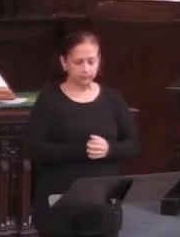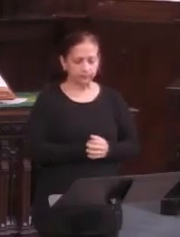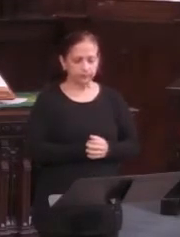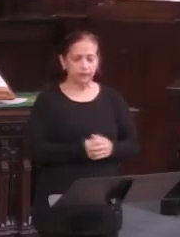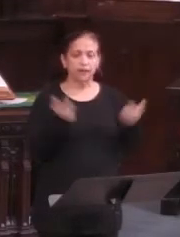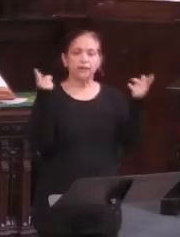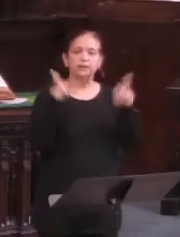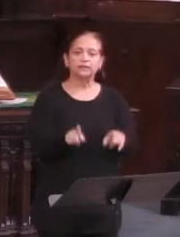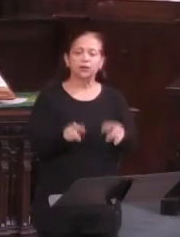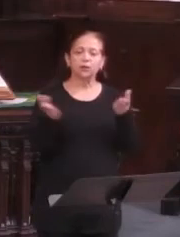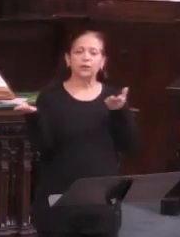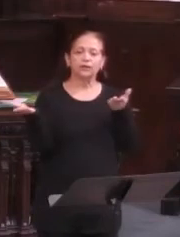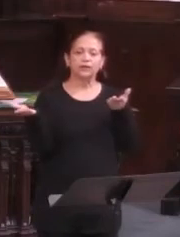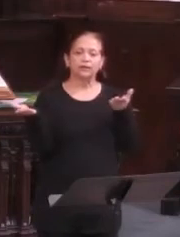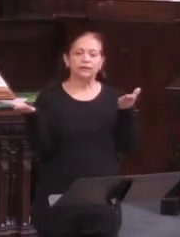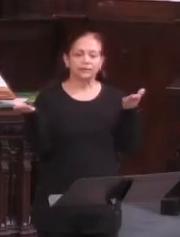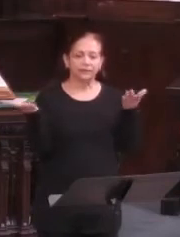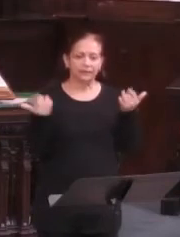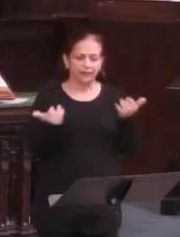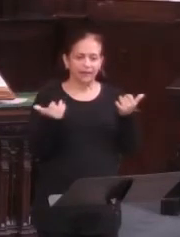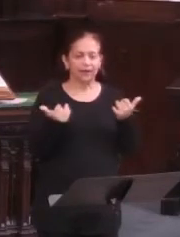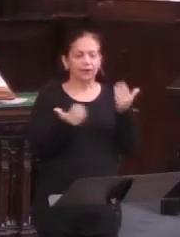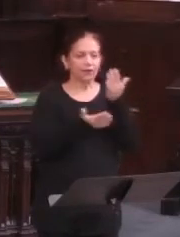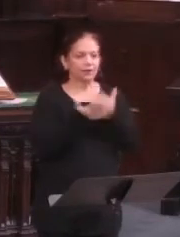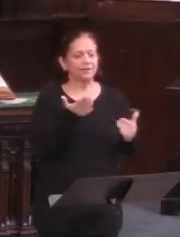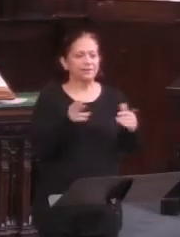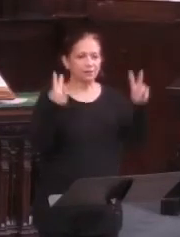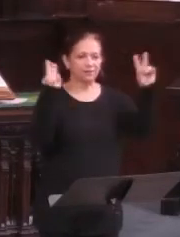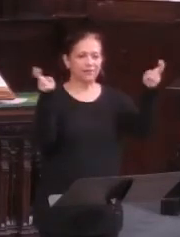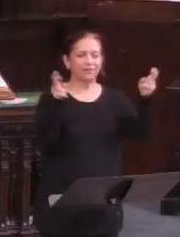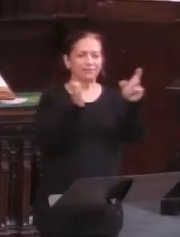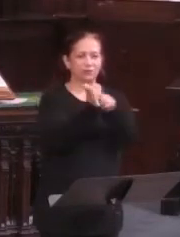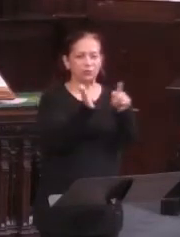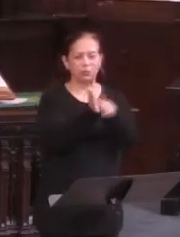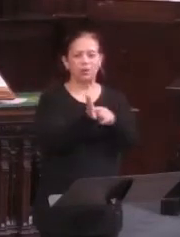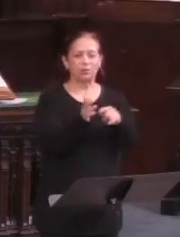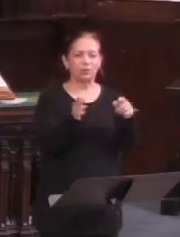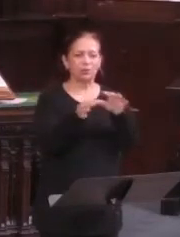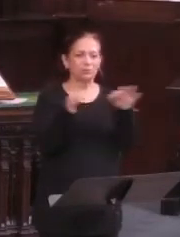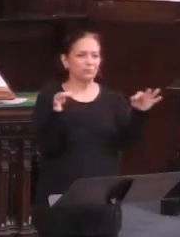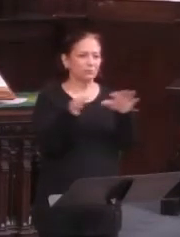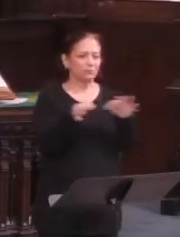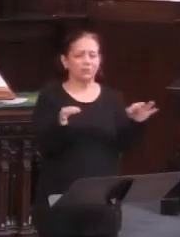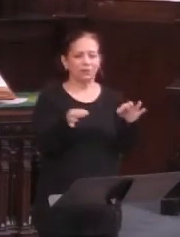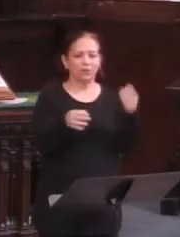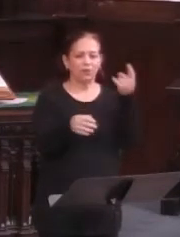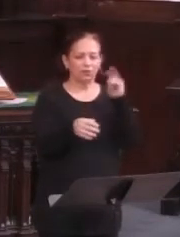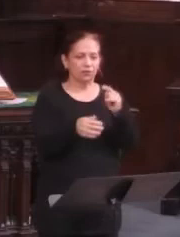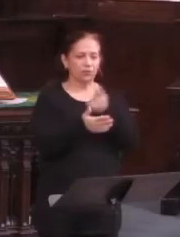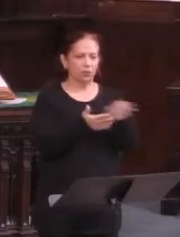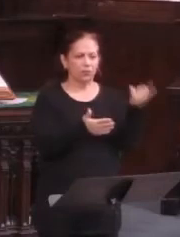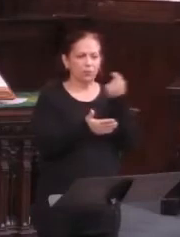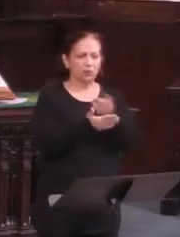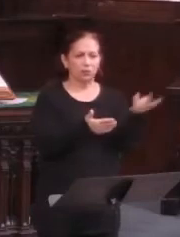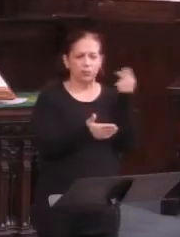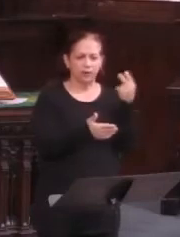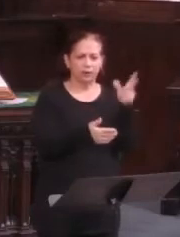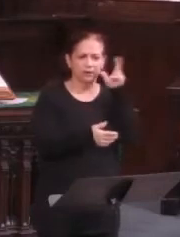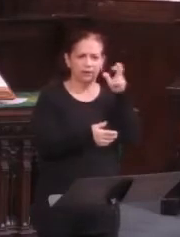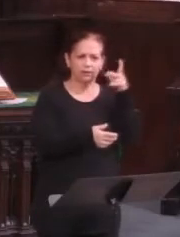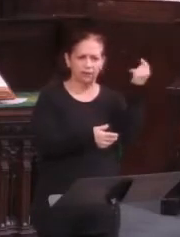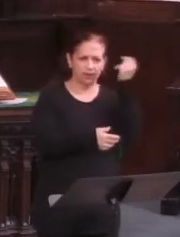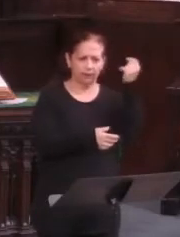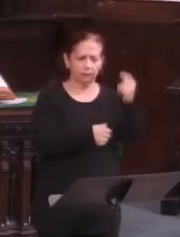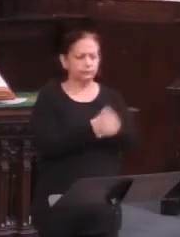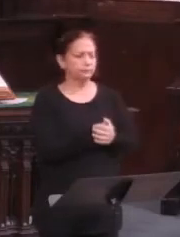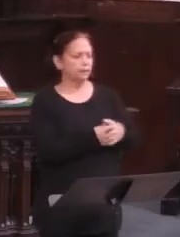So here are some of the headlines from the last few weeks. Listen for some consistent themes.